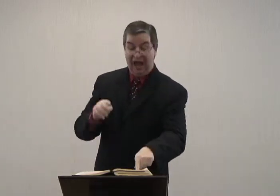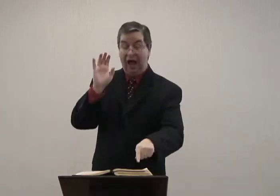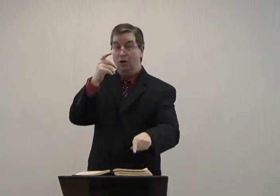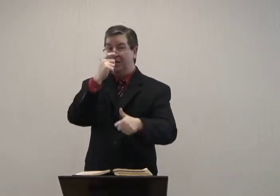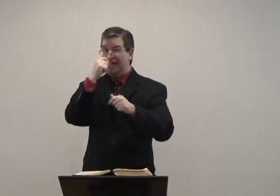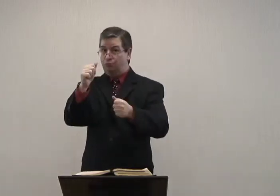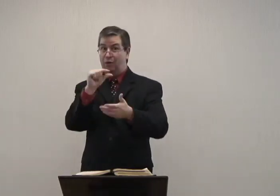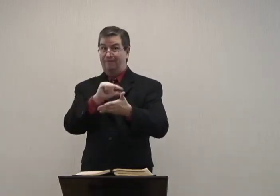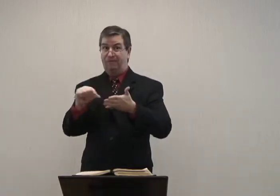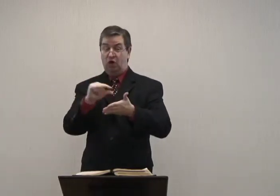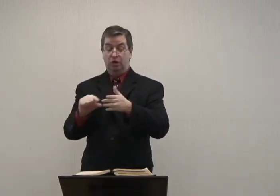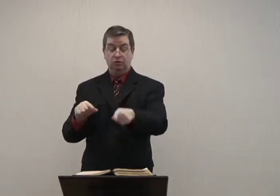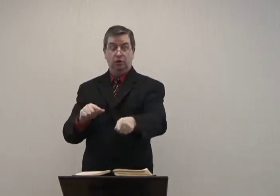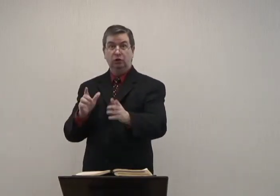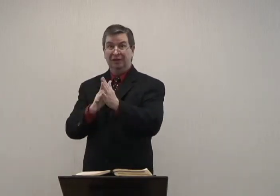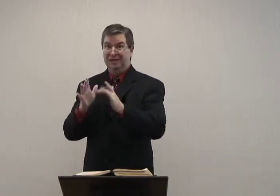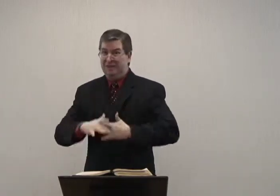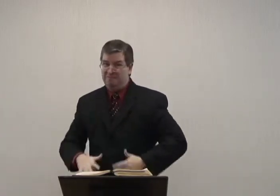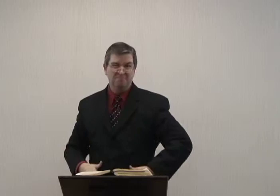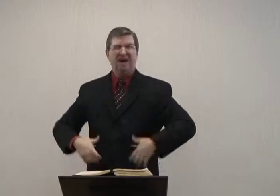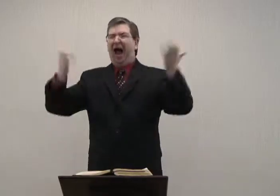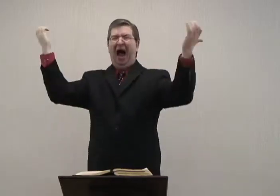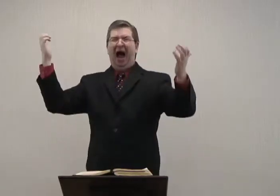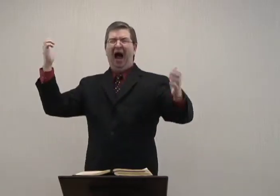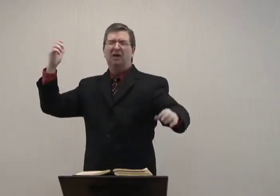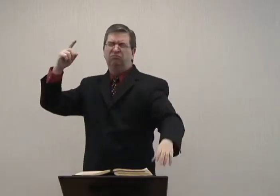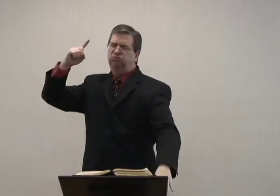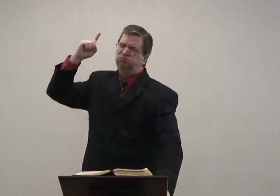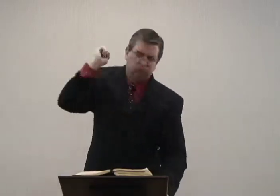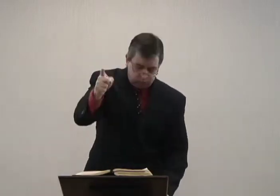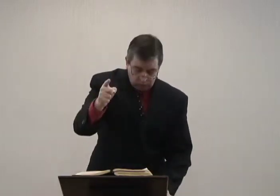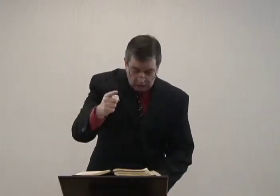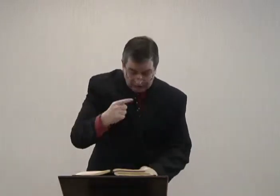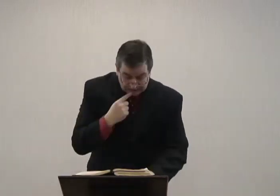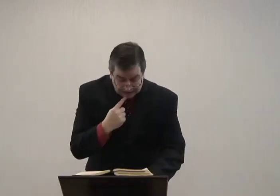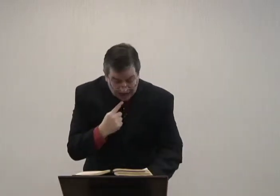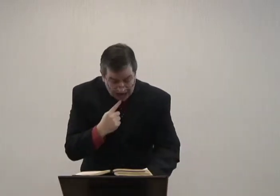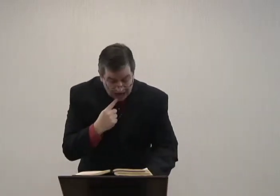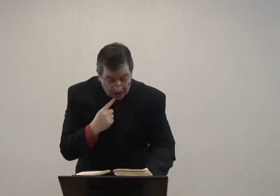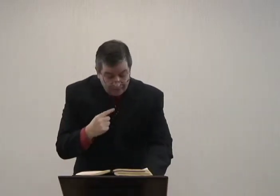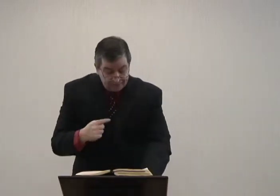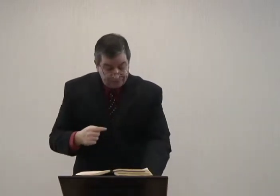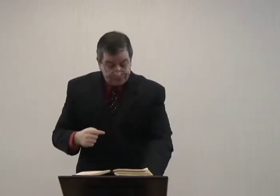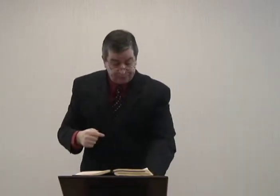You pray for the cops, you pray for judges. And it's a verse here, man, it says,